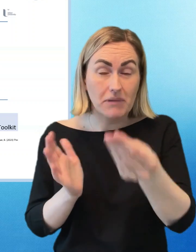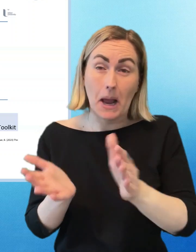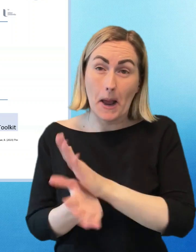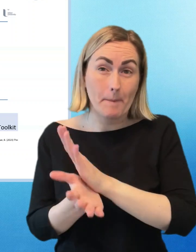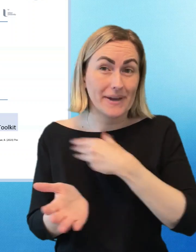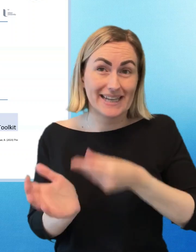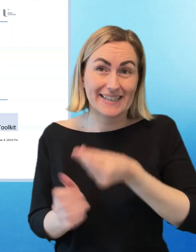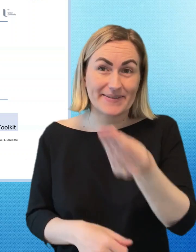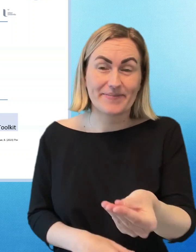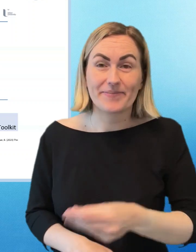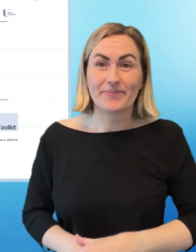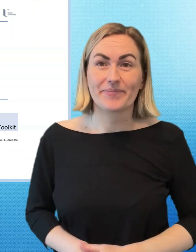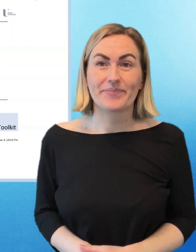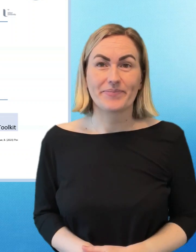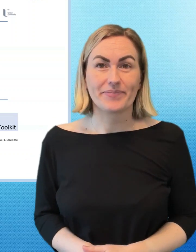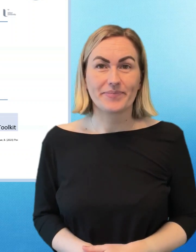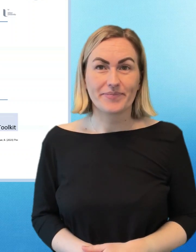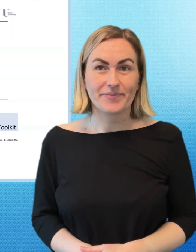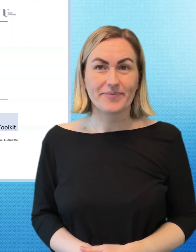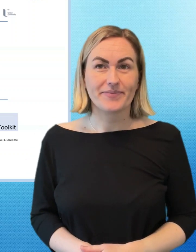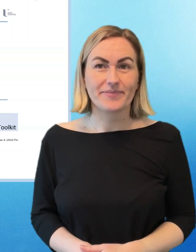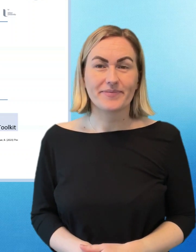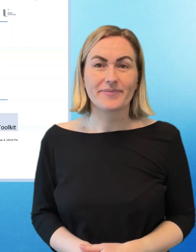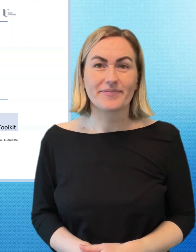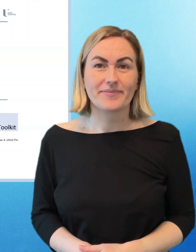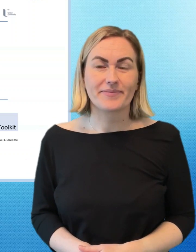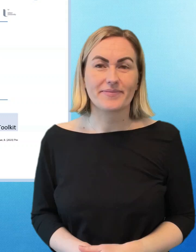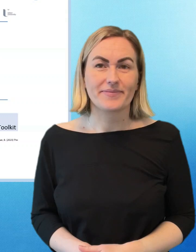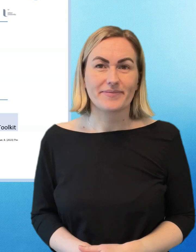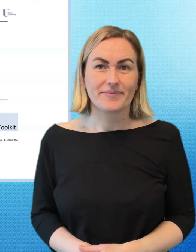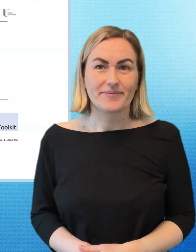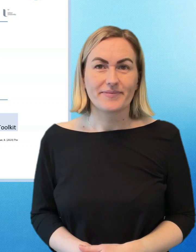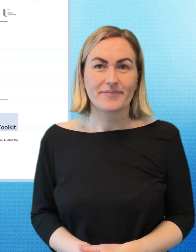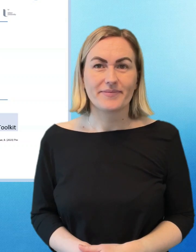would like a copy, to really outline what we were going to do.